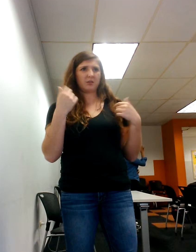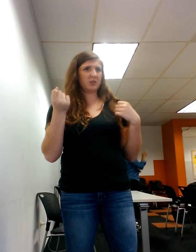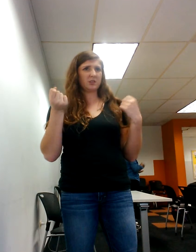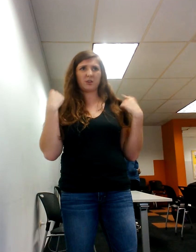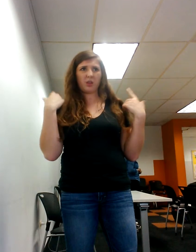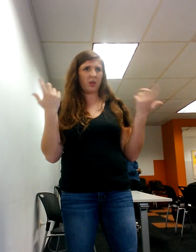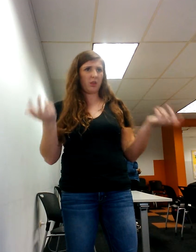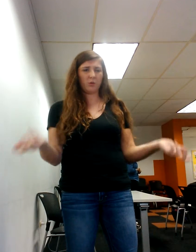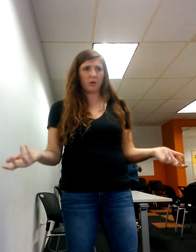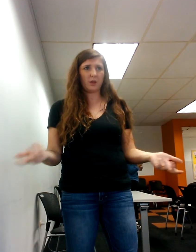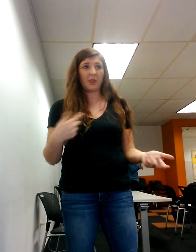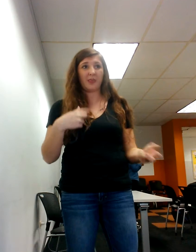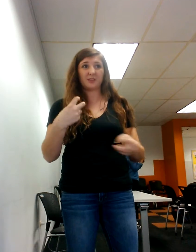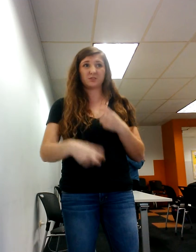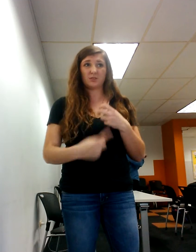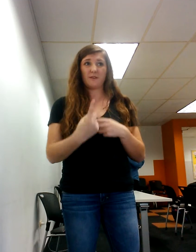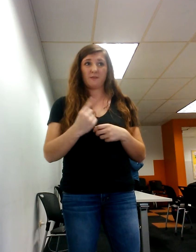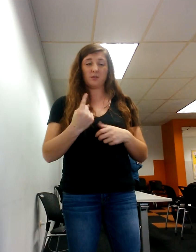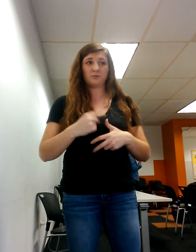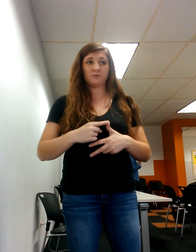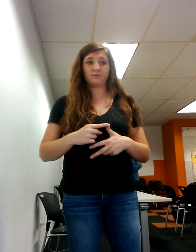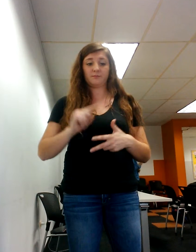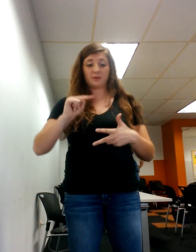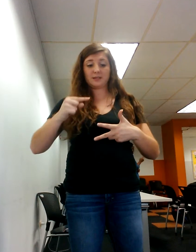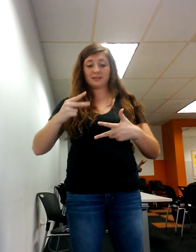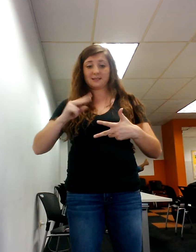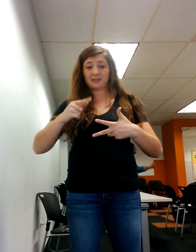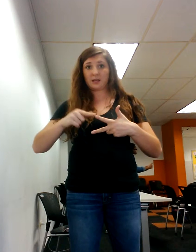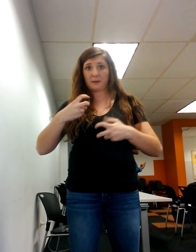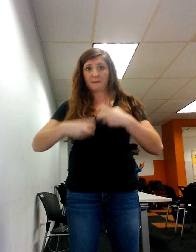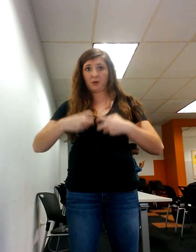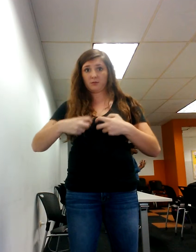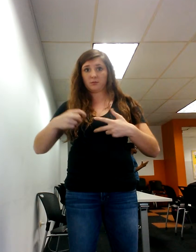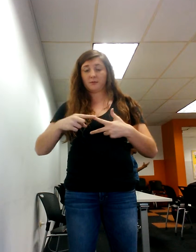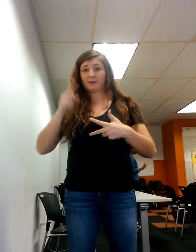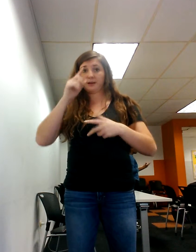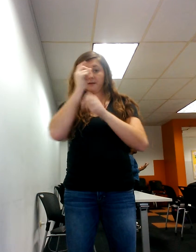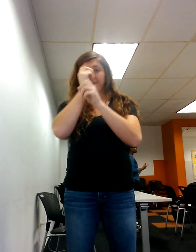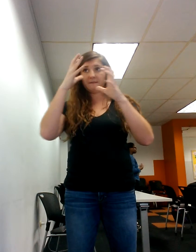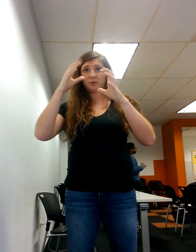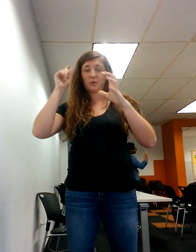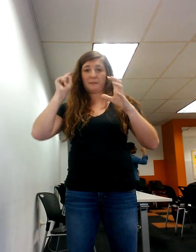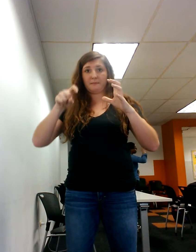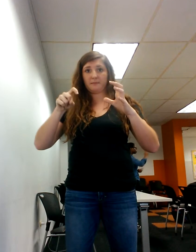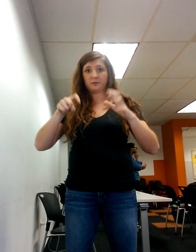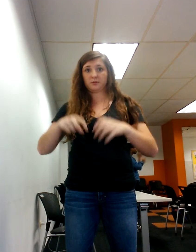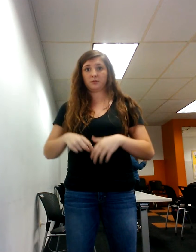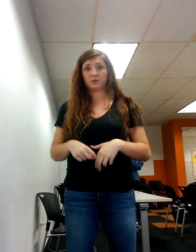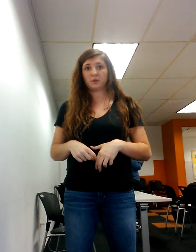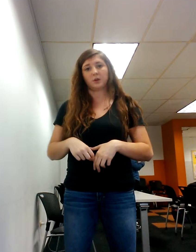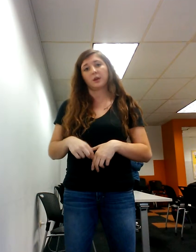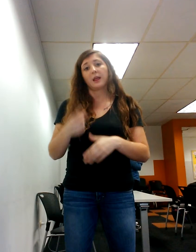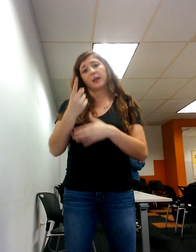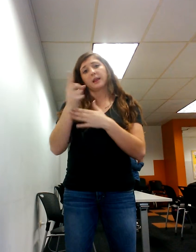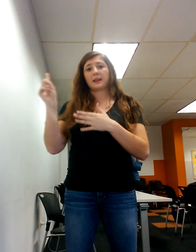challenge. The second one is to really start thinking visually. We talked about visualization last week,